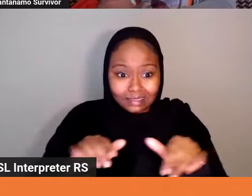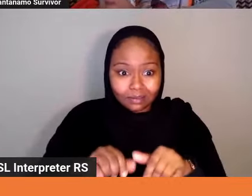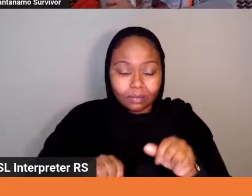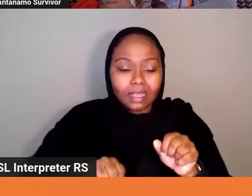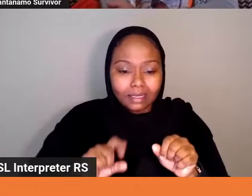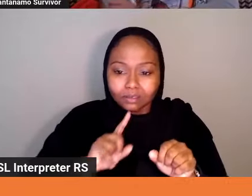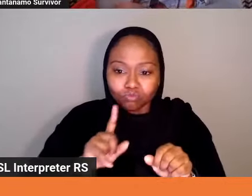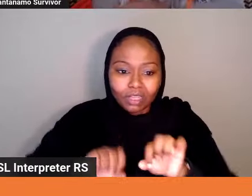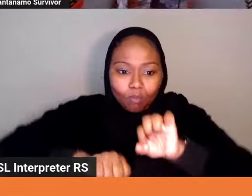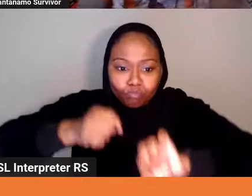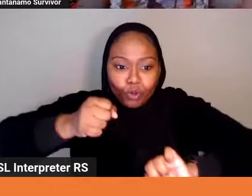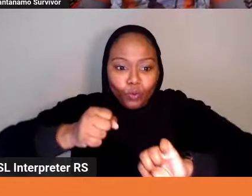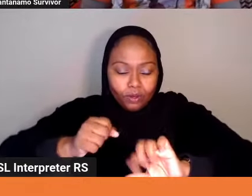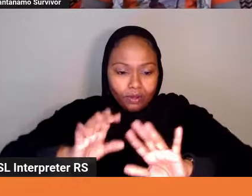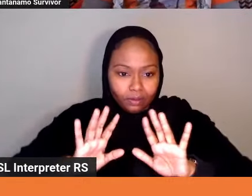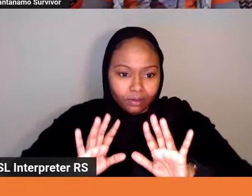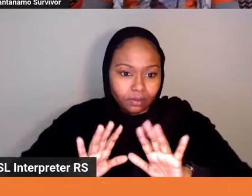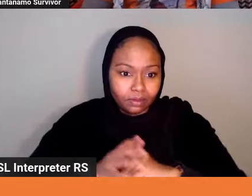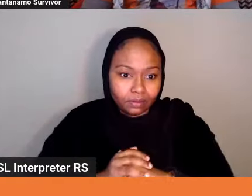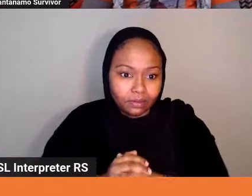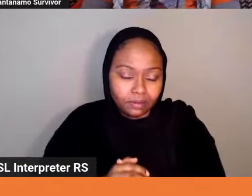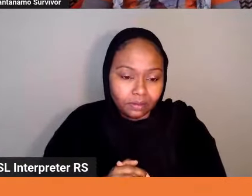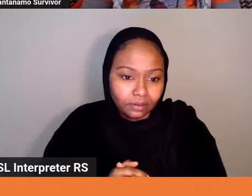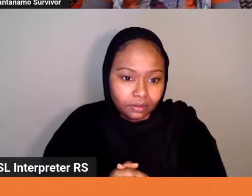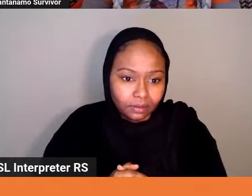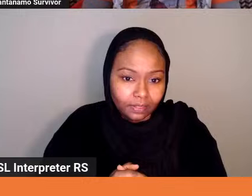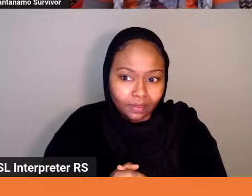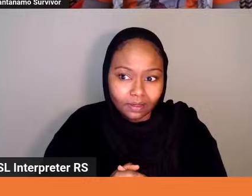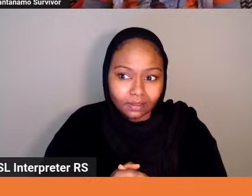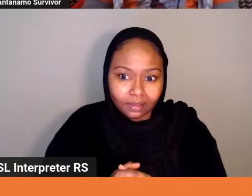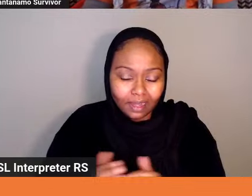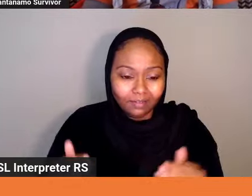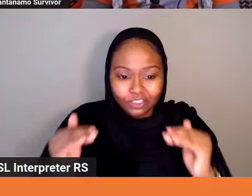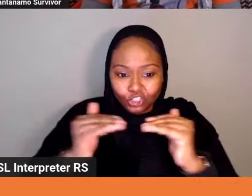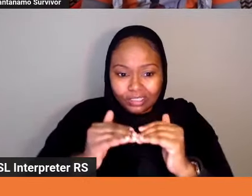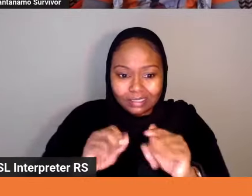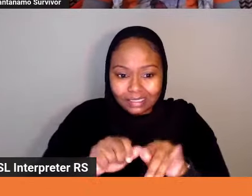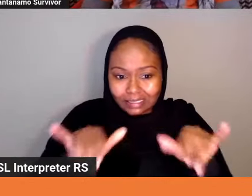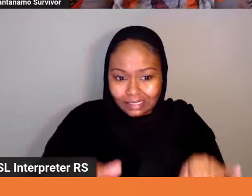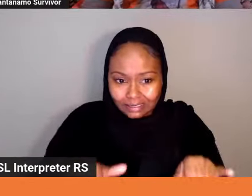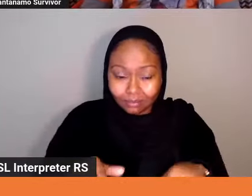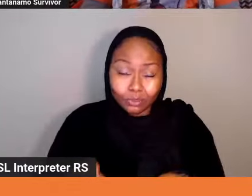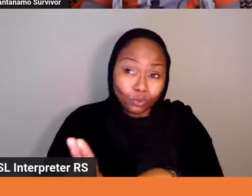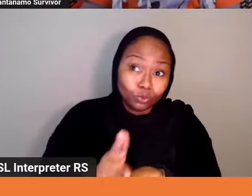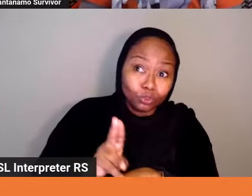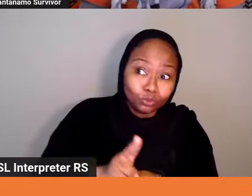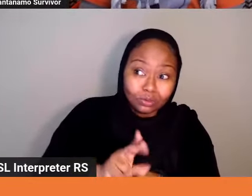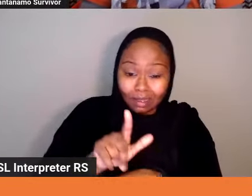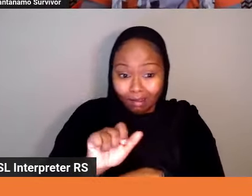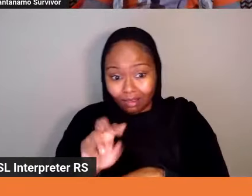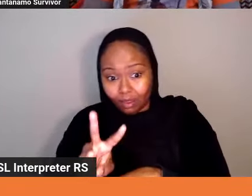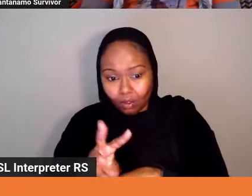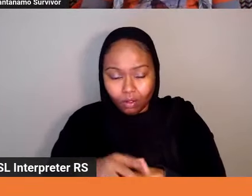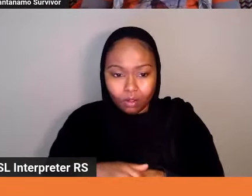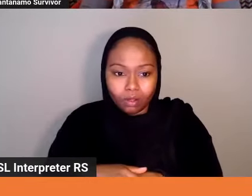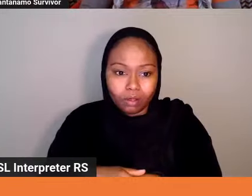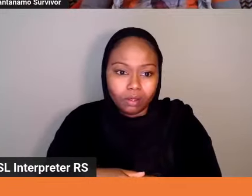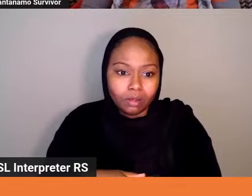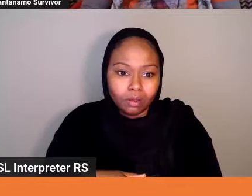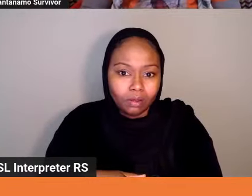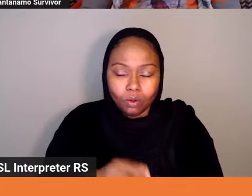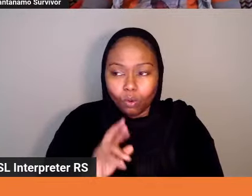broken, especially U.S. justice system. So using the rule of law or employing the rule of